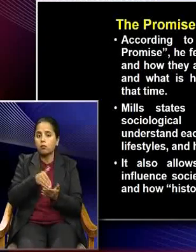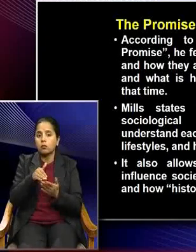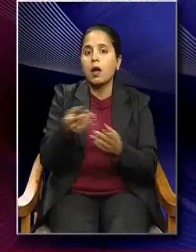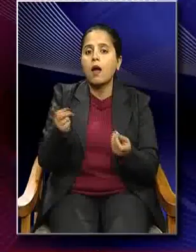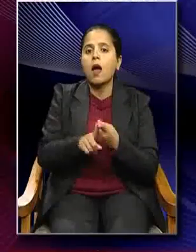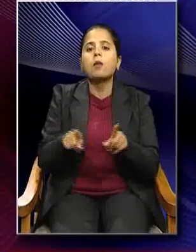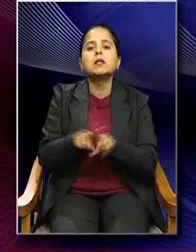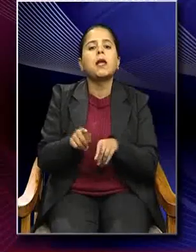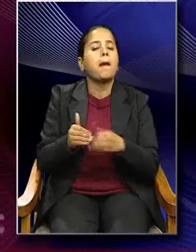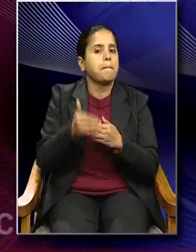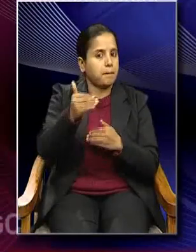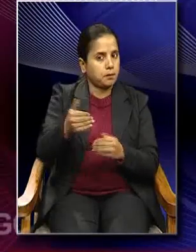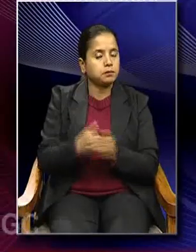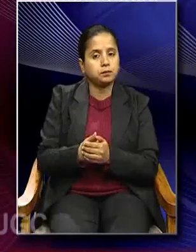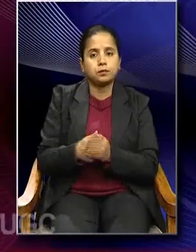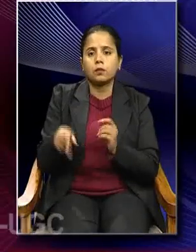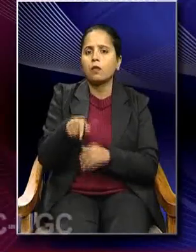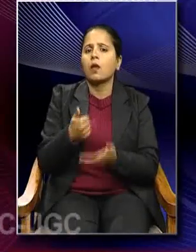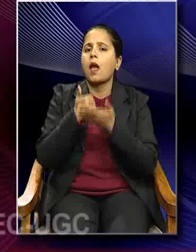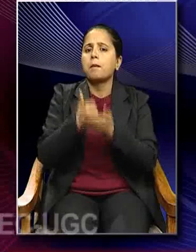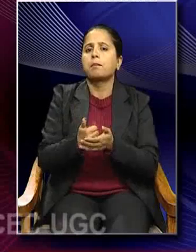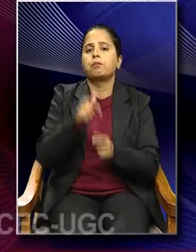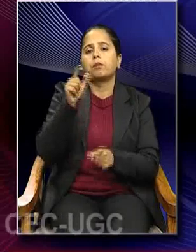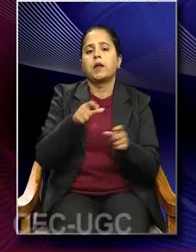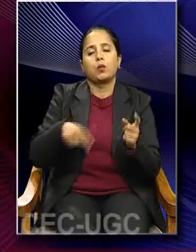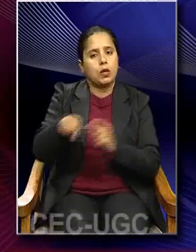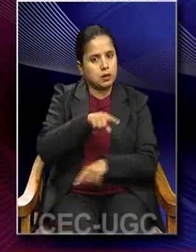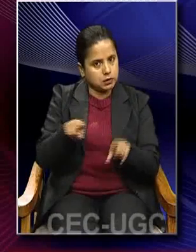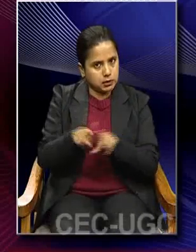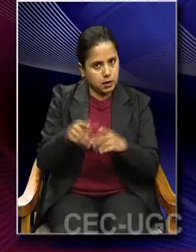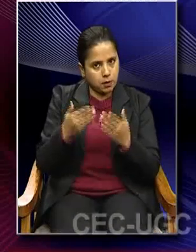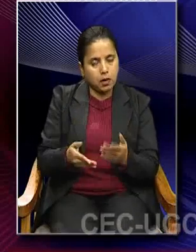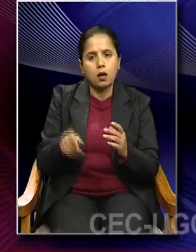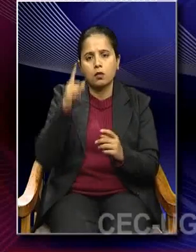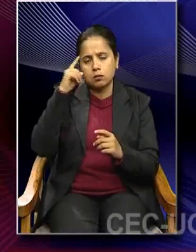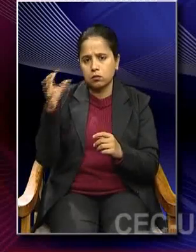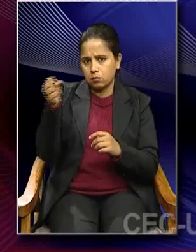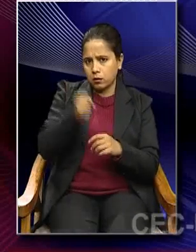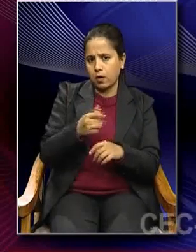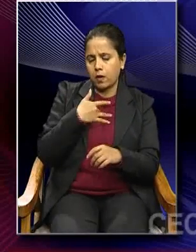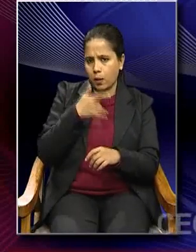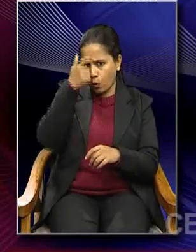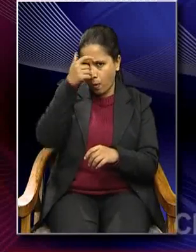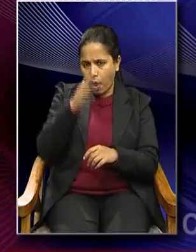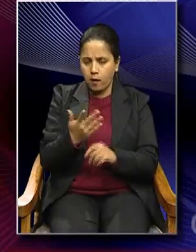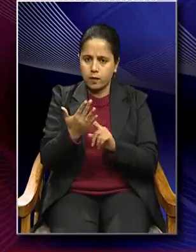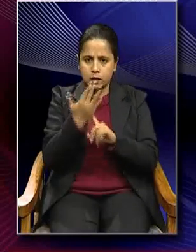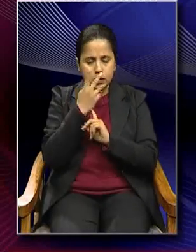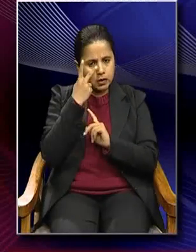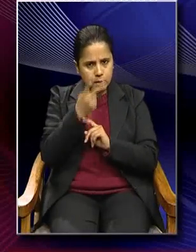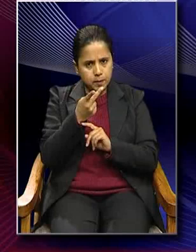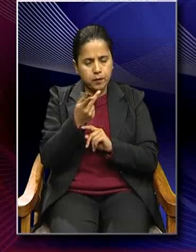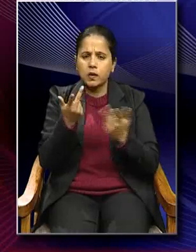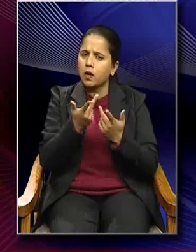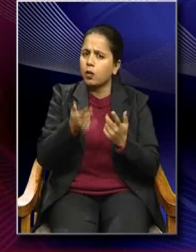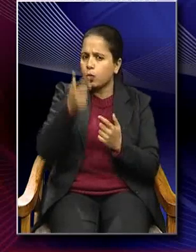to it. So it kind will help individual to place the problem that is being faced and